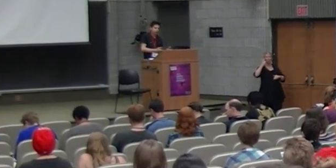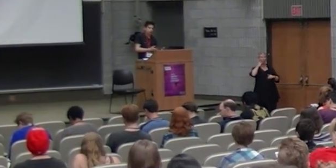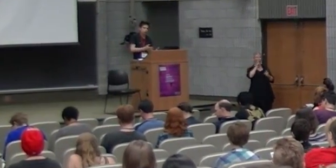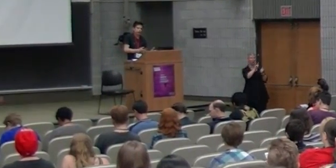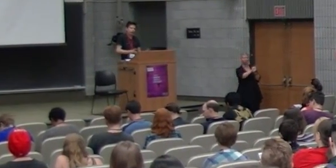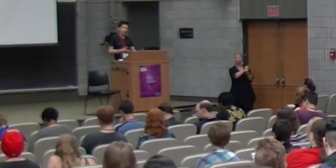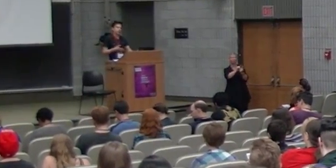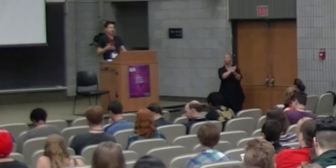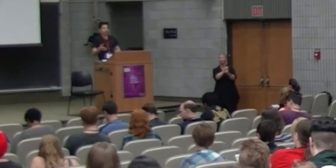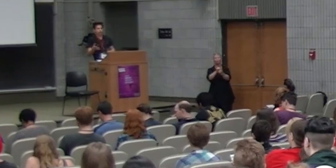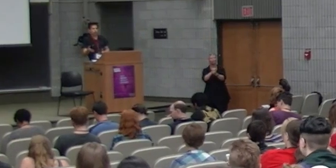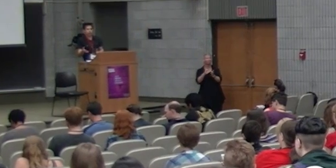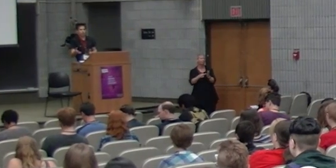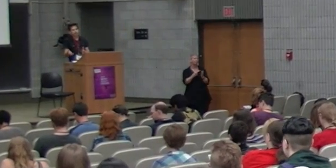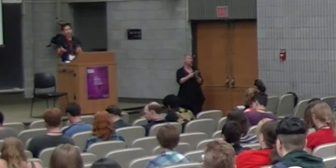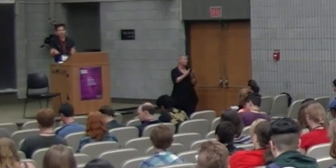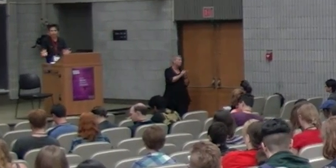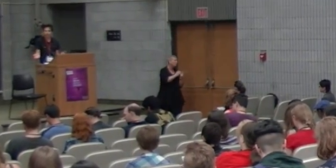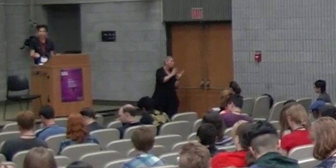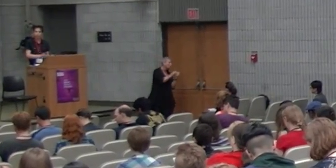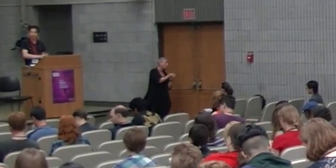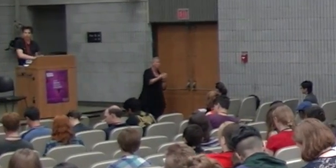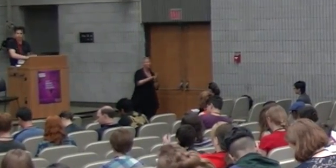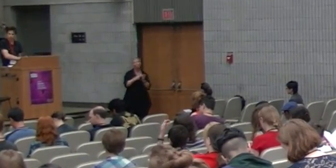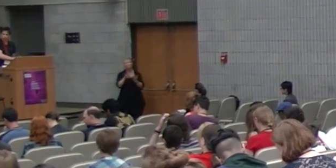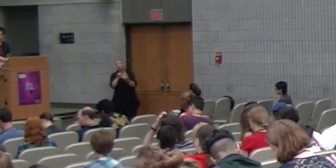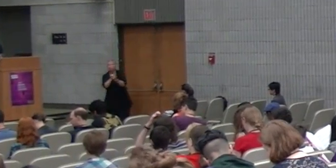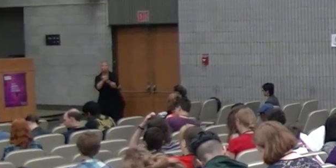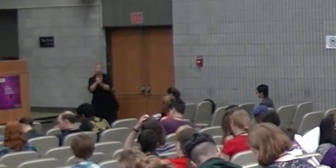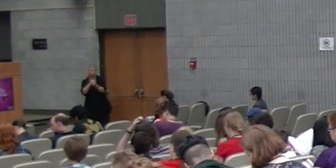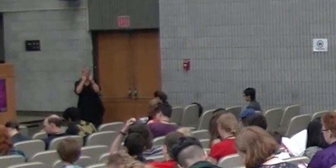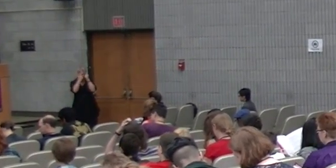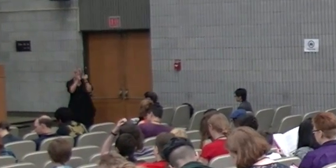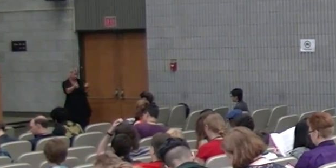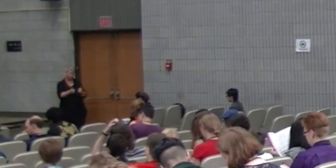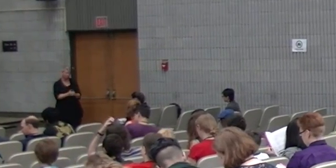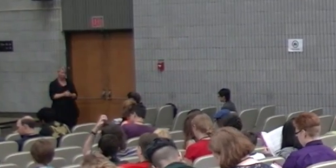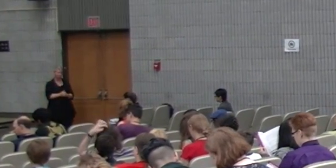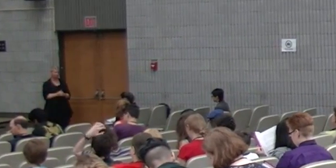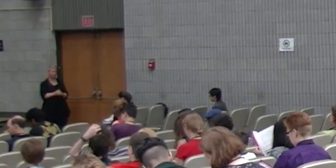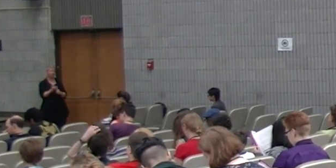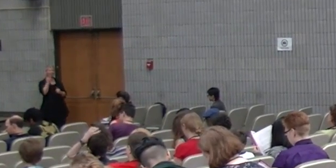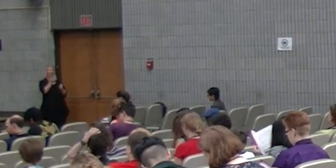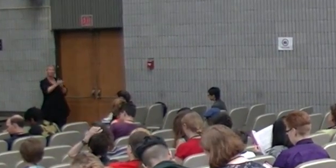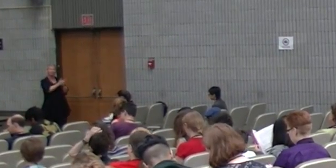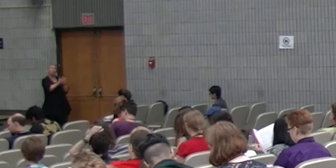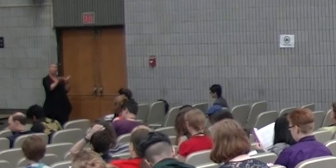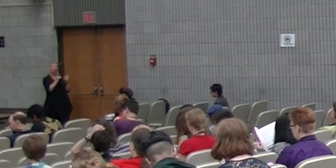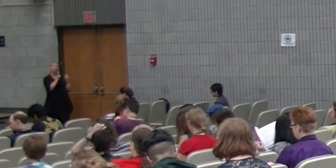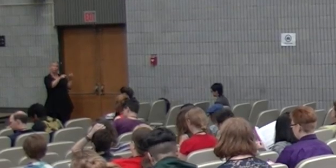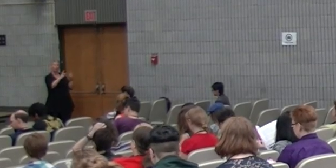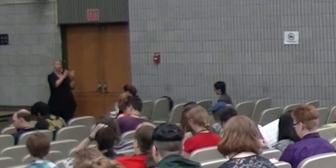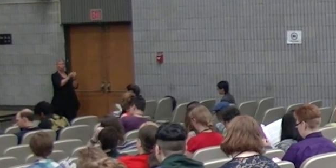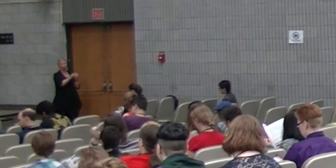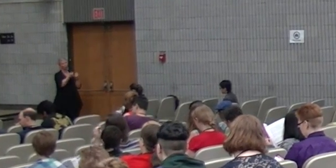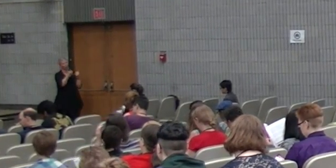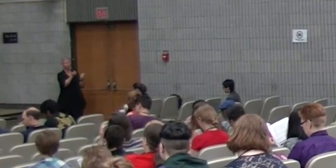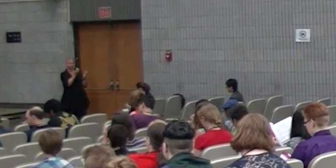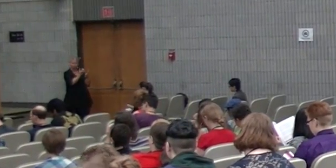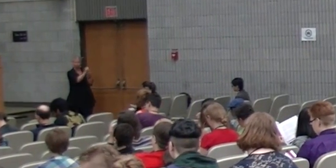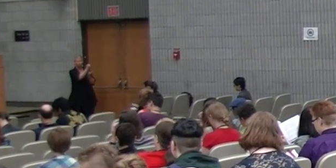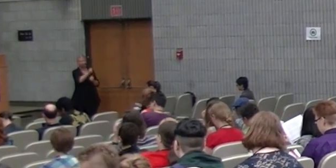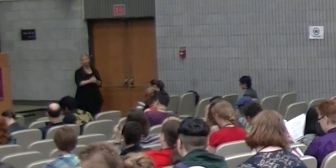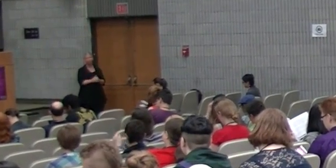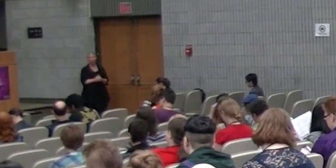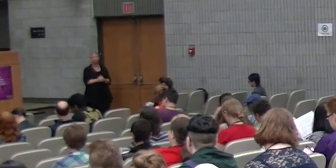going to a session will allow you to better connect with people. And if that's the case, I really encourage you to go to them. We do have one final thing that I forgot.